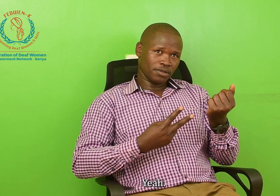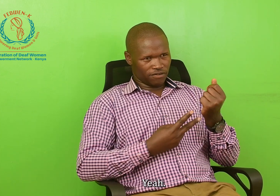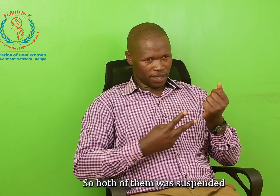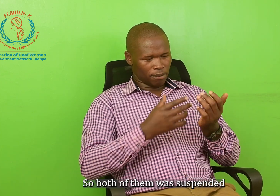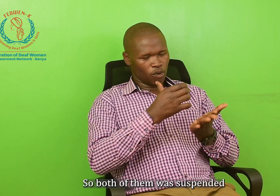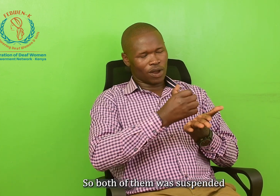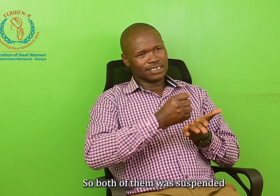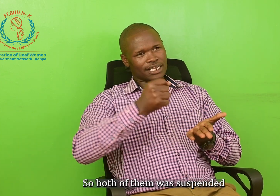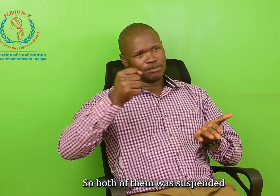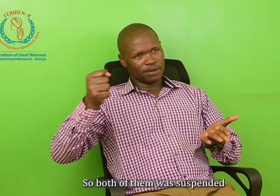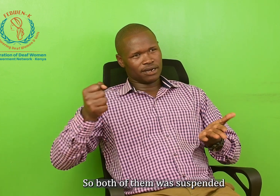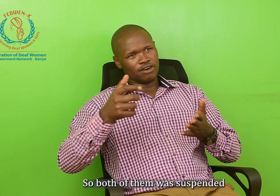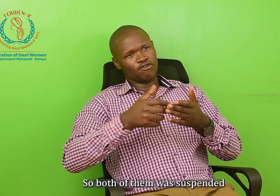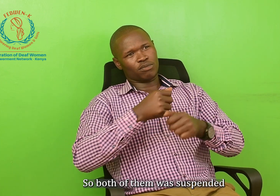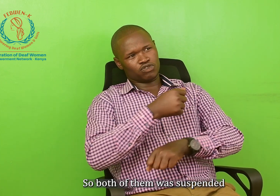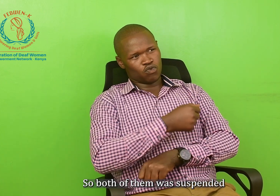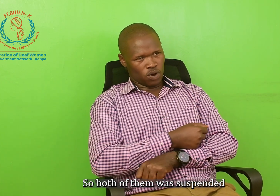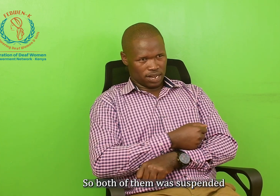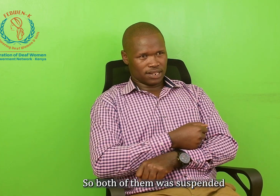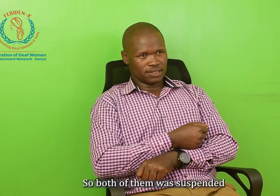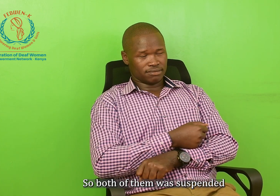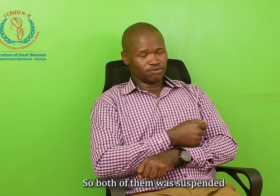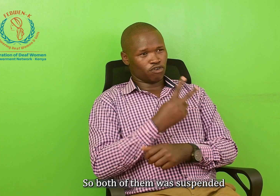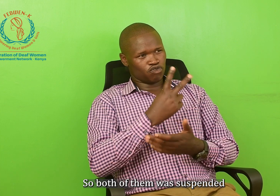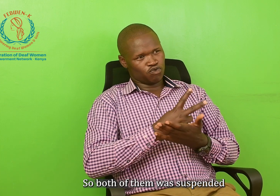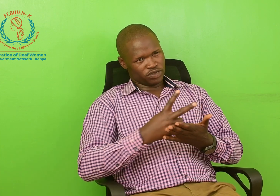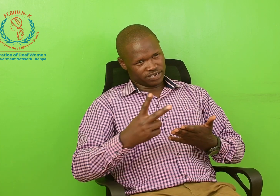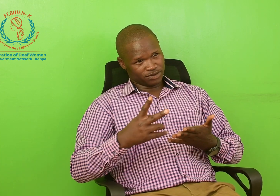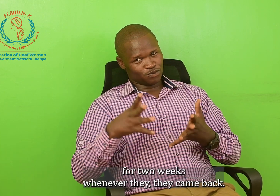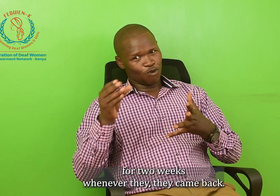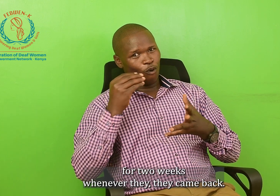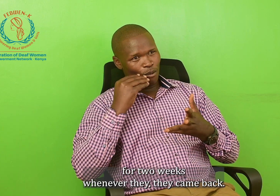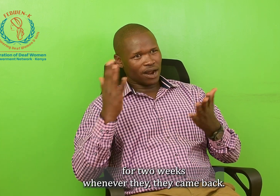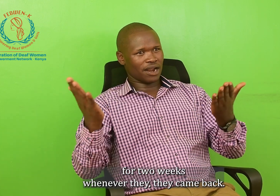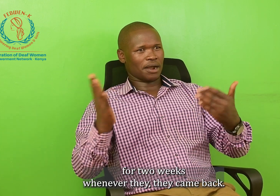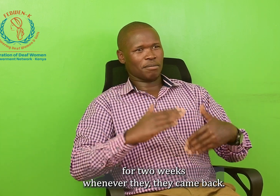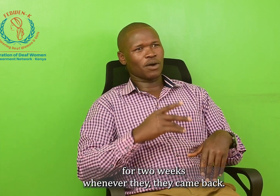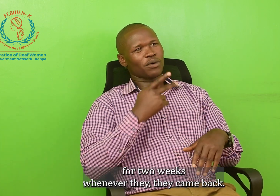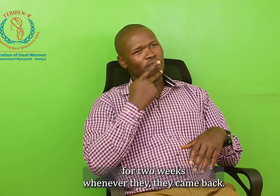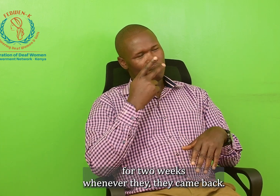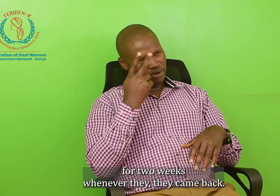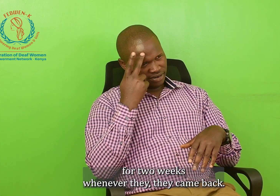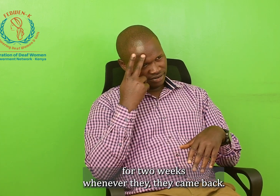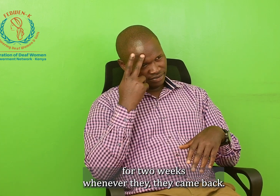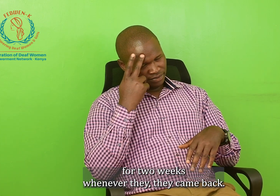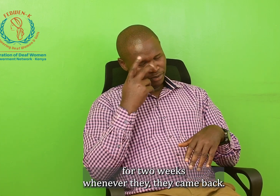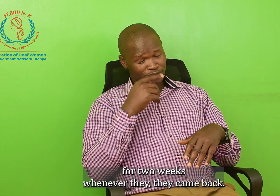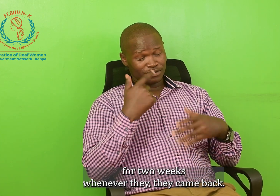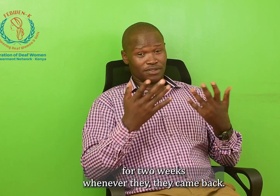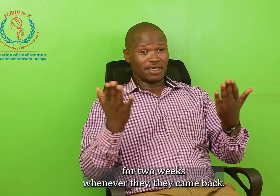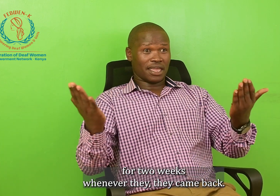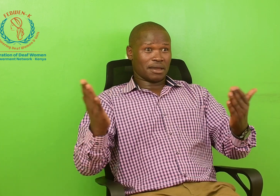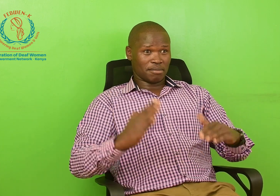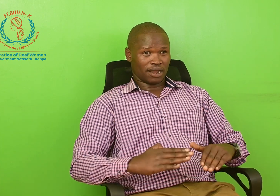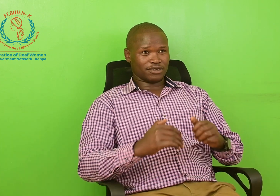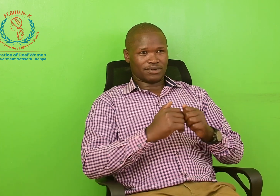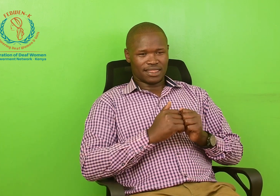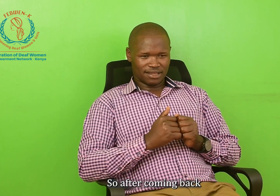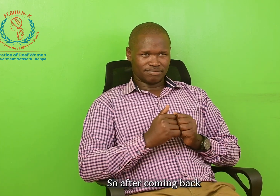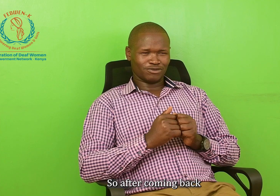yeah, so both of them were suspended for 2 weeks whenever they came back. So